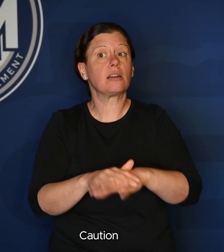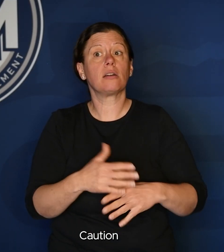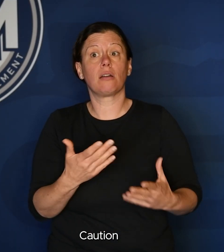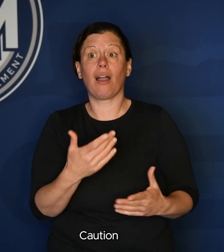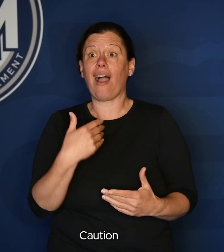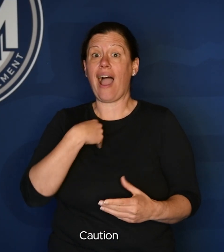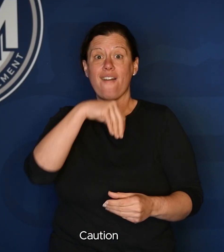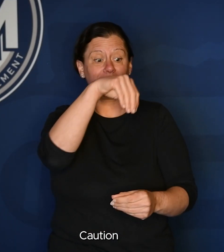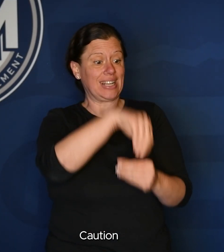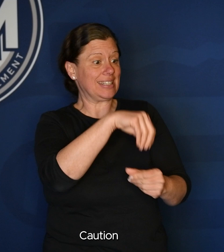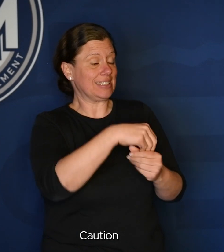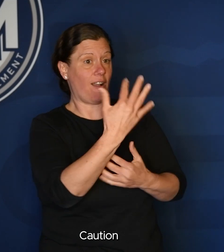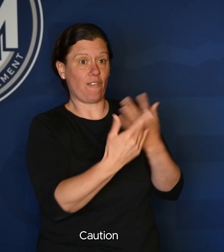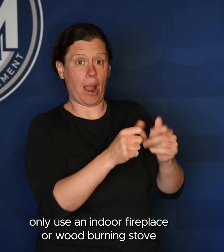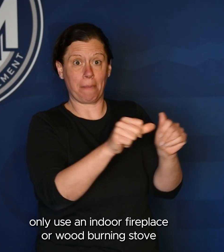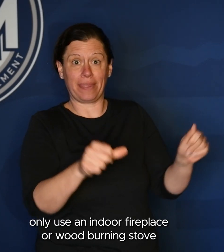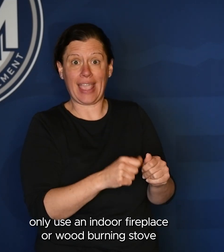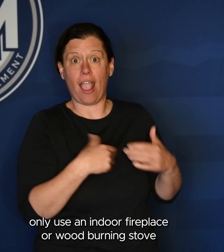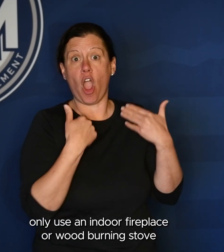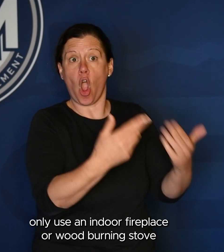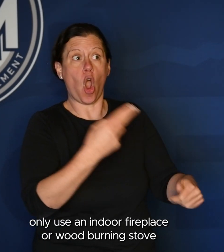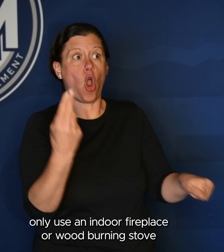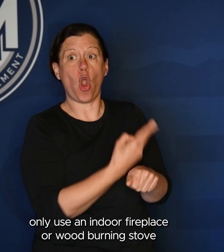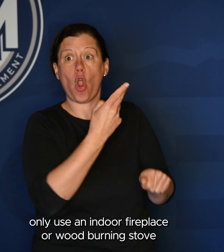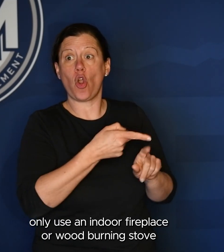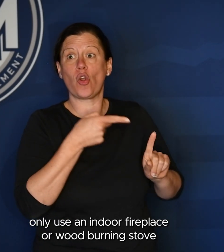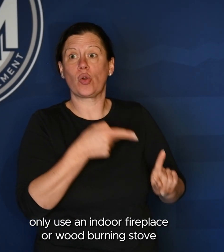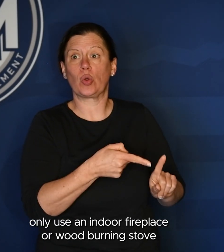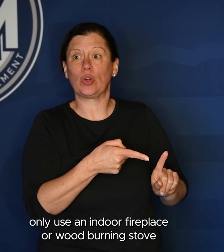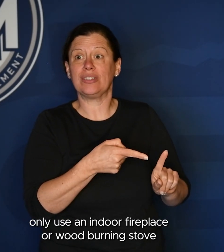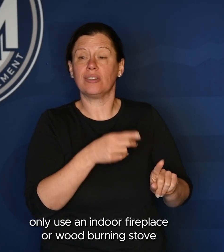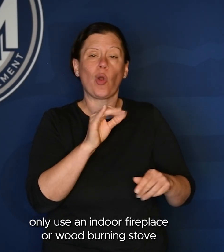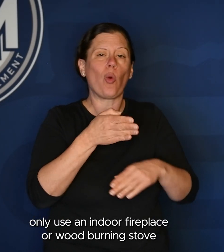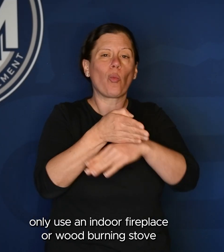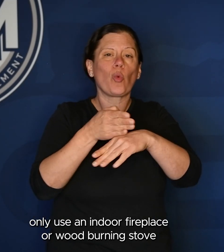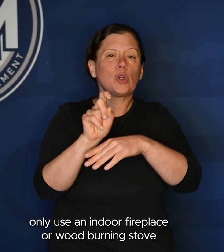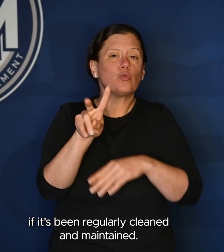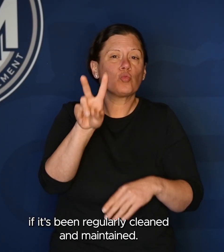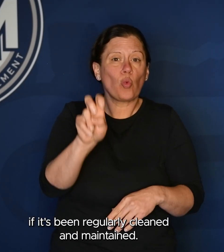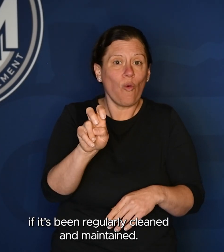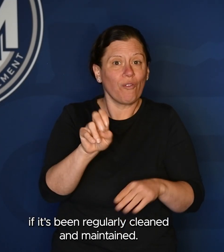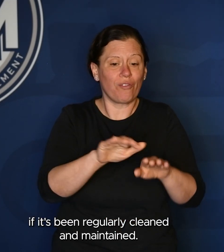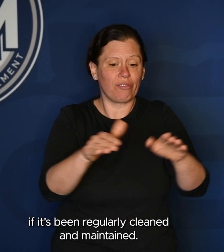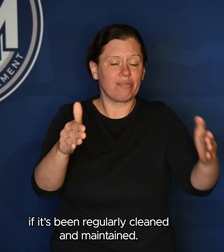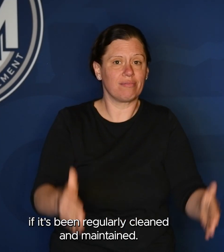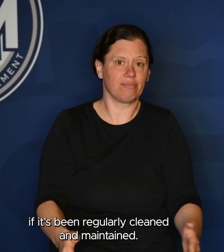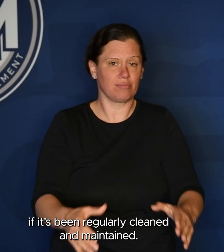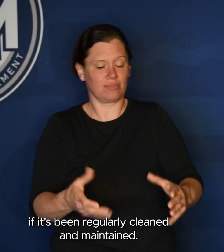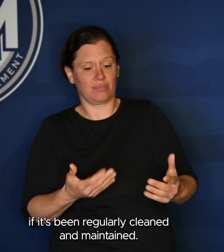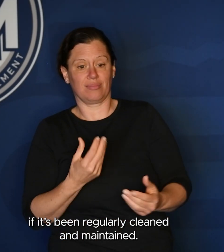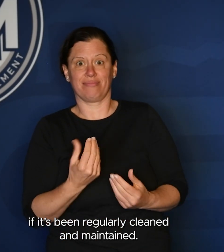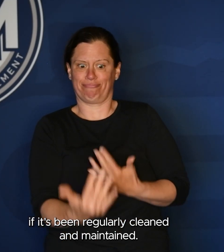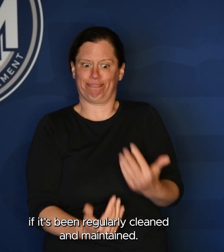Caution: only use an indoor fireplace or wood-burning stove if it's been regularly cleaned and